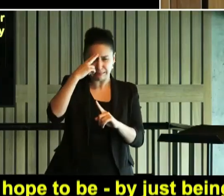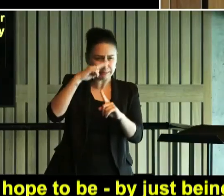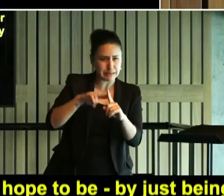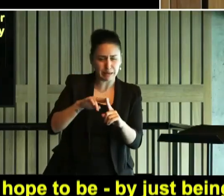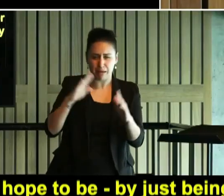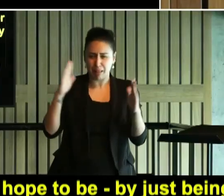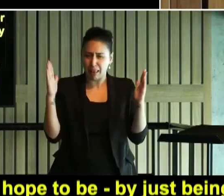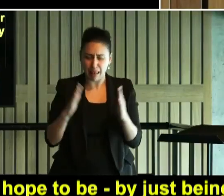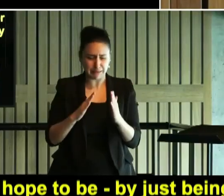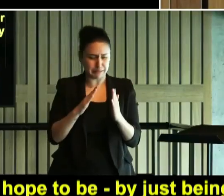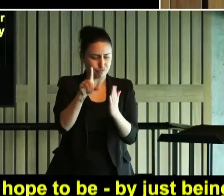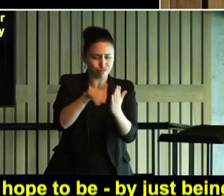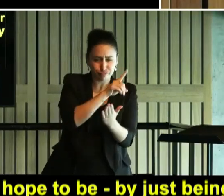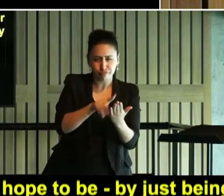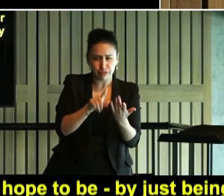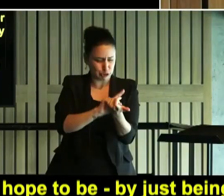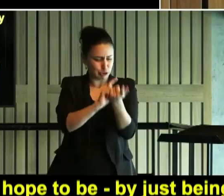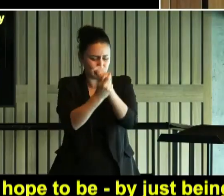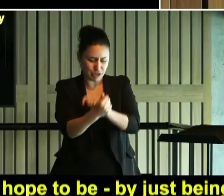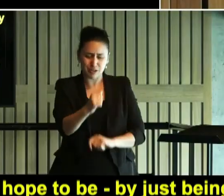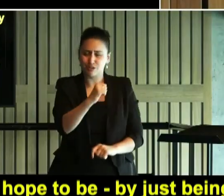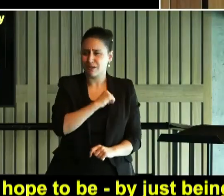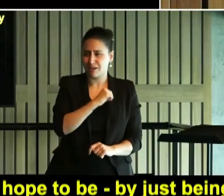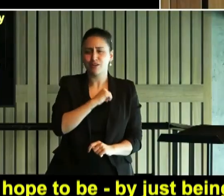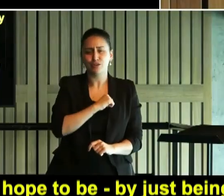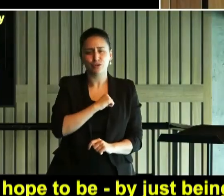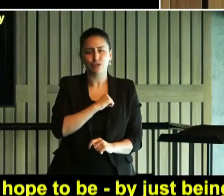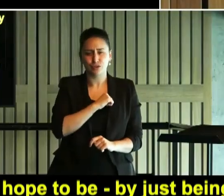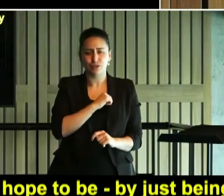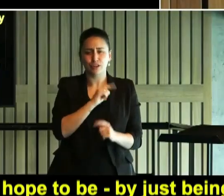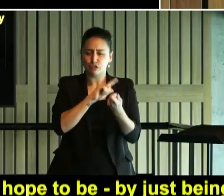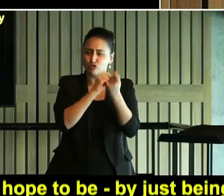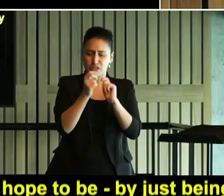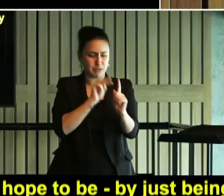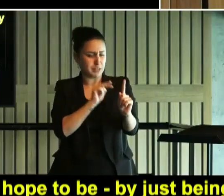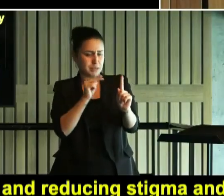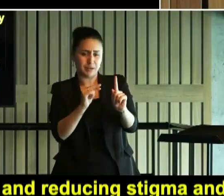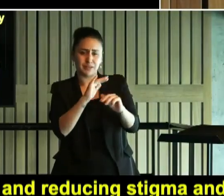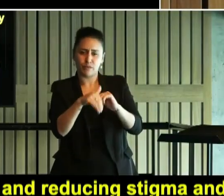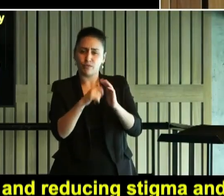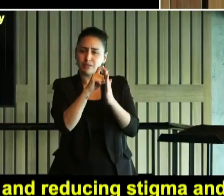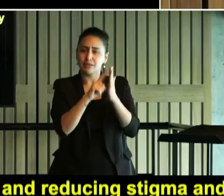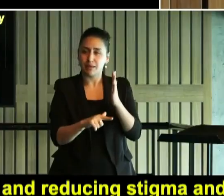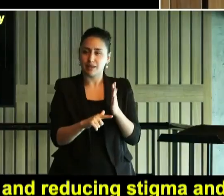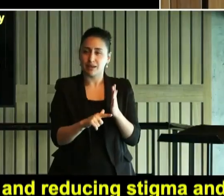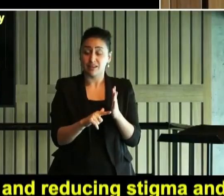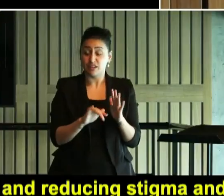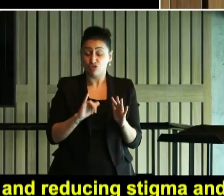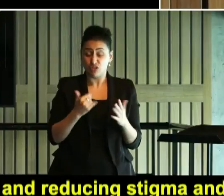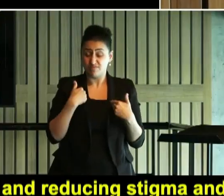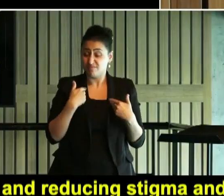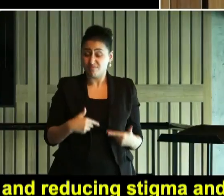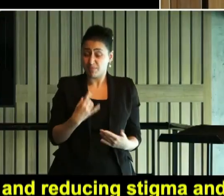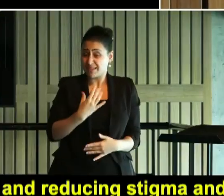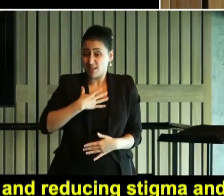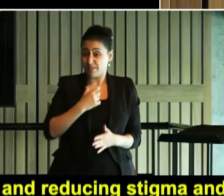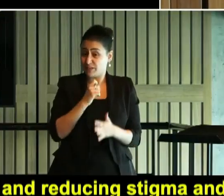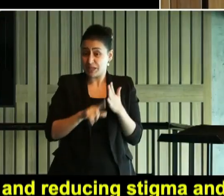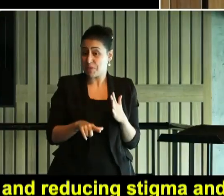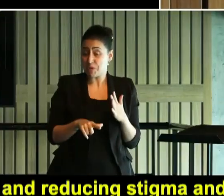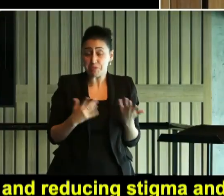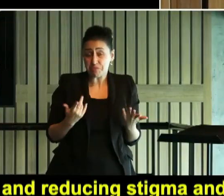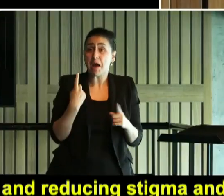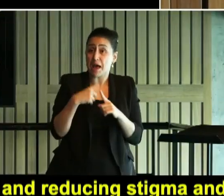and shifting the way that people see disability by just actually being a disabled artist and maybe